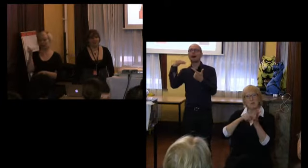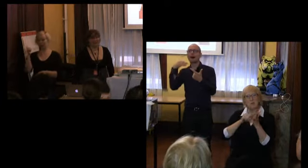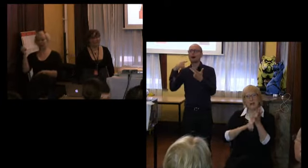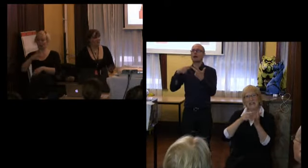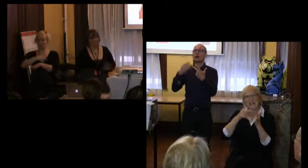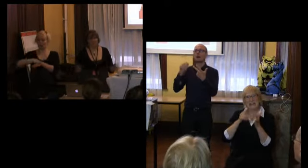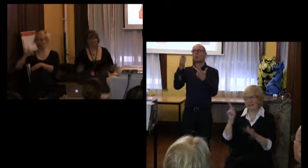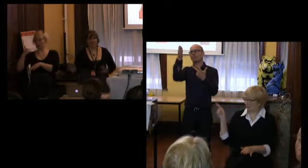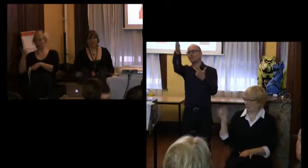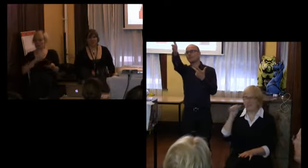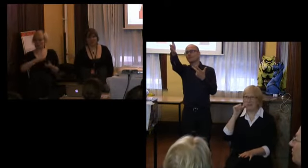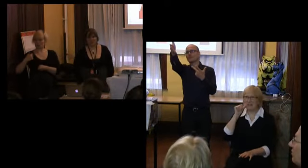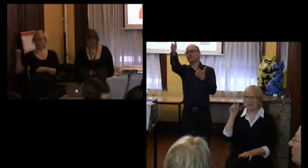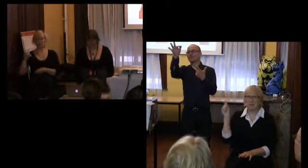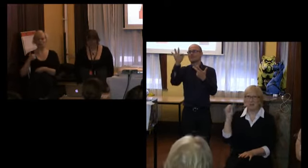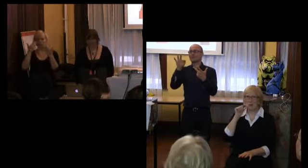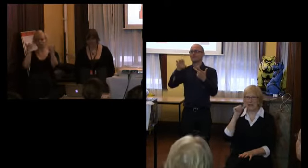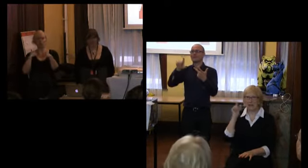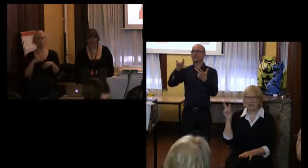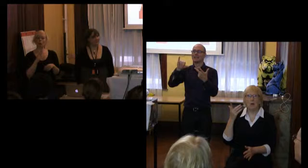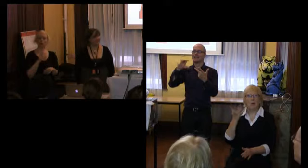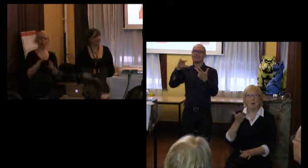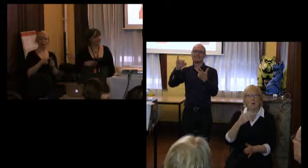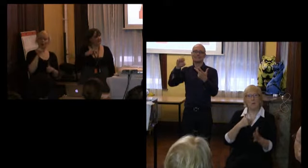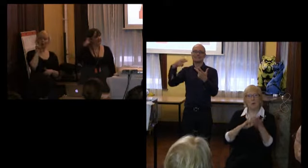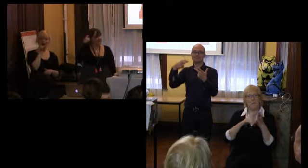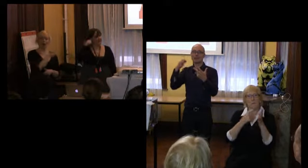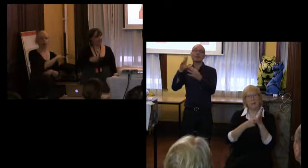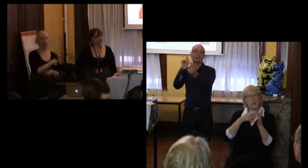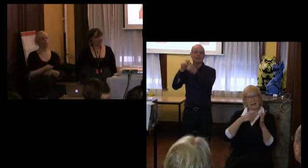you have anything to do with video or pictures.